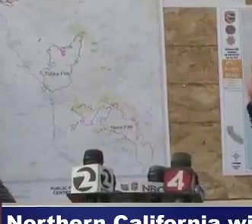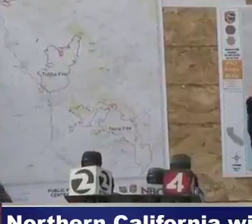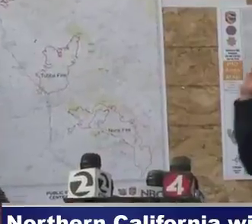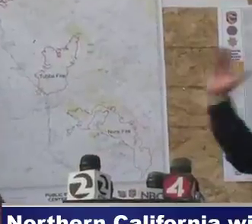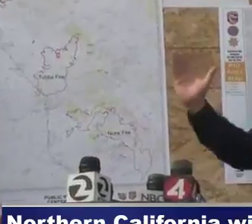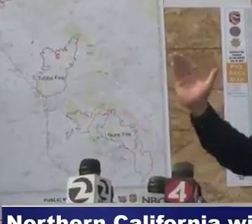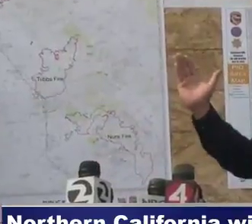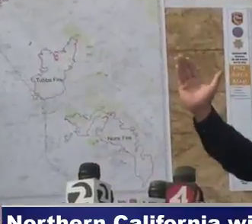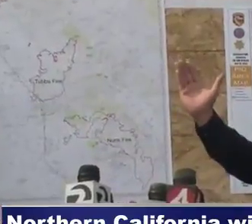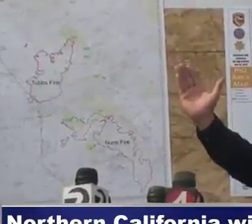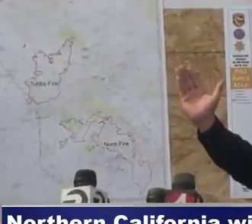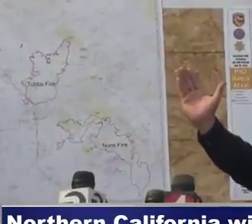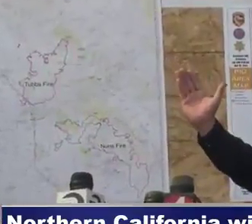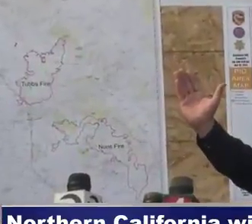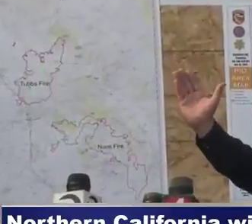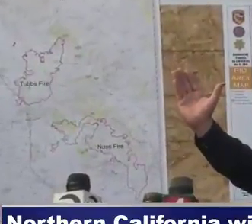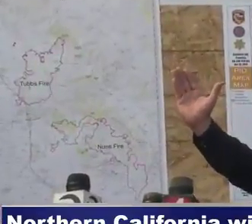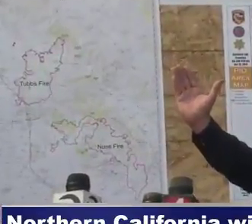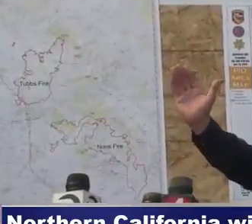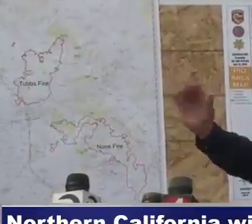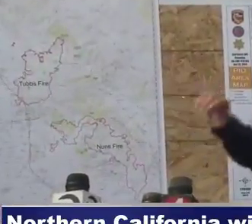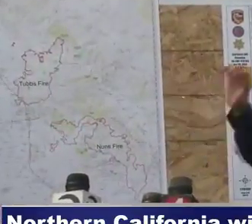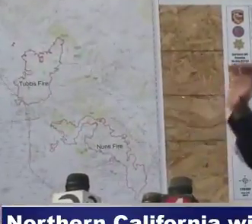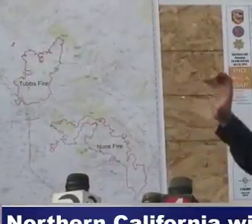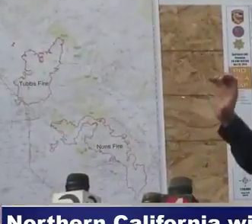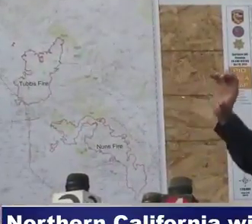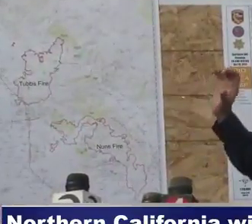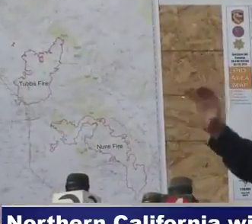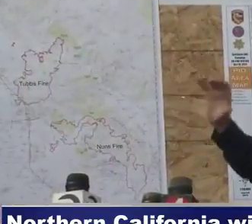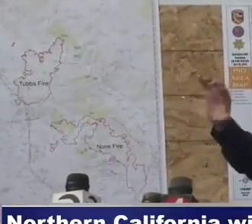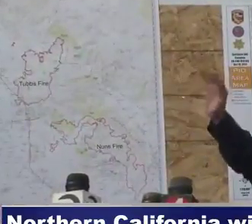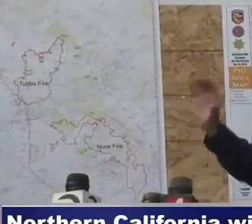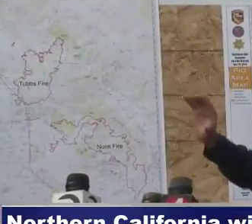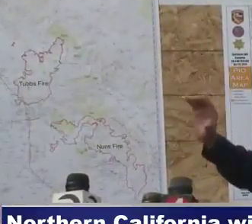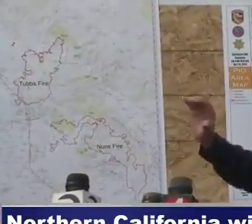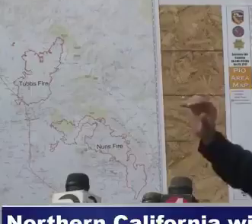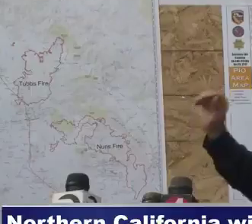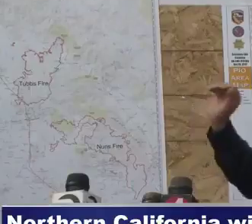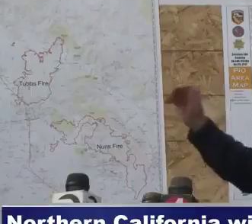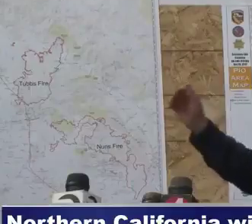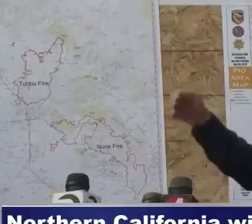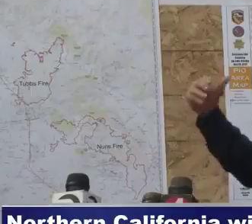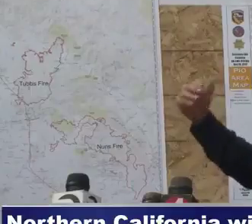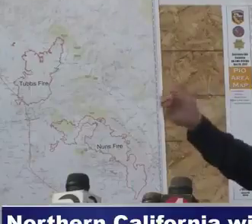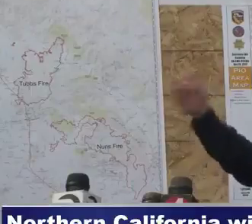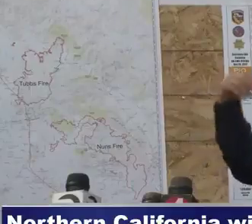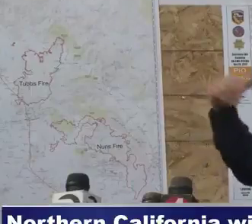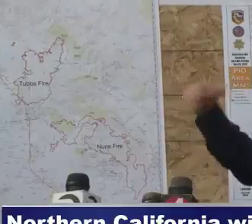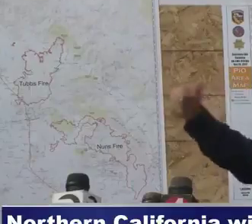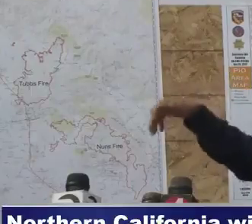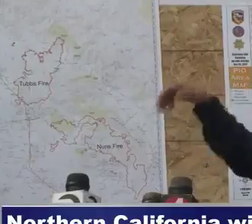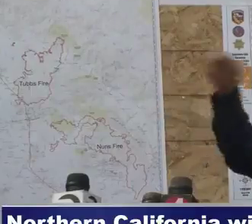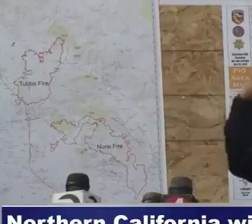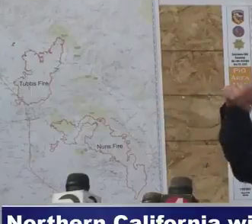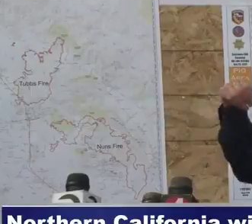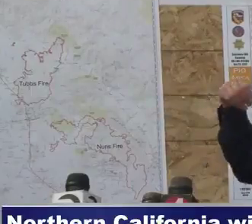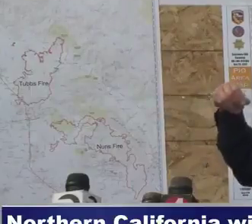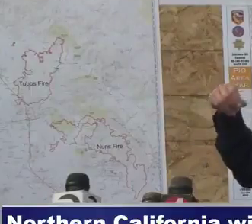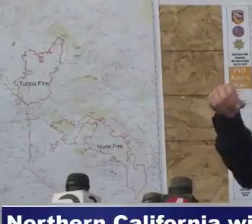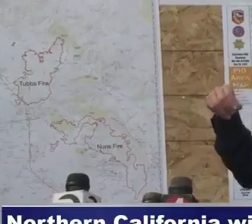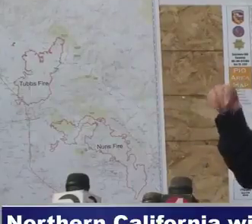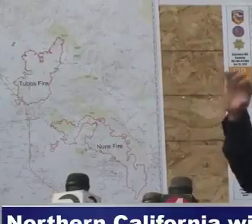ground. They've worked their way into the fire quite a ways and put down most of the smoke so that any event, a wind event or something, will not